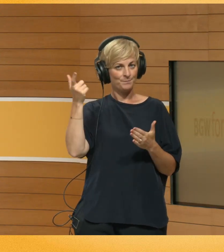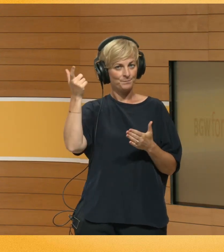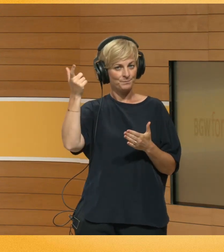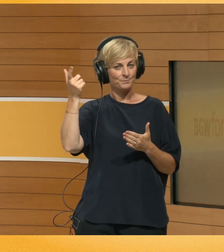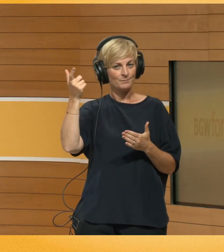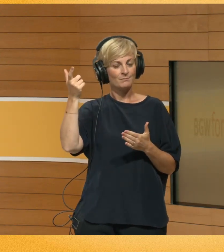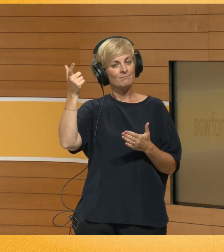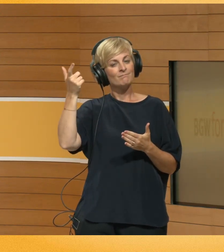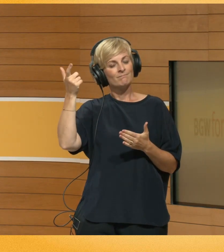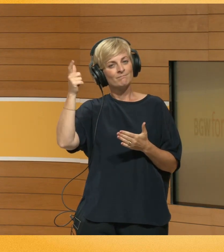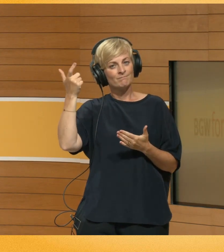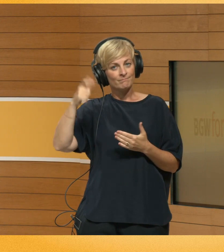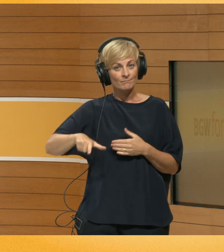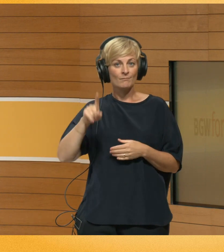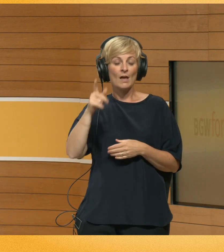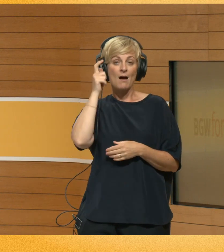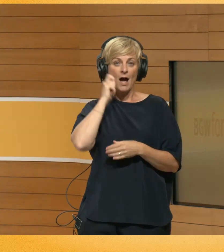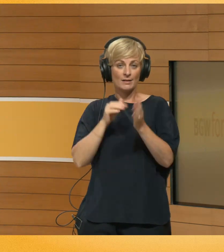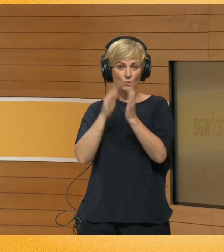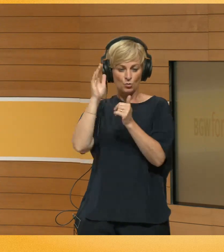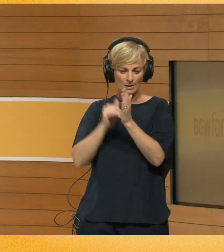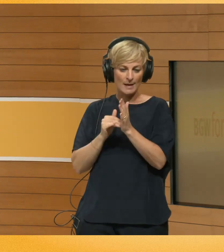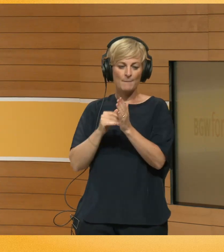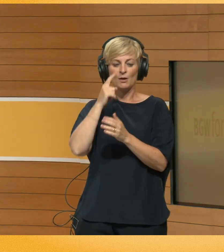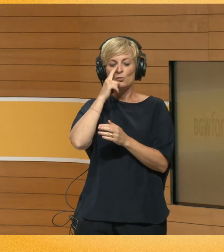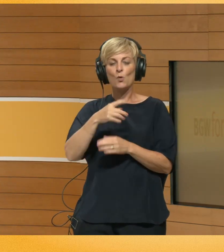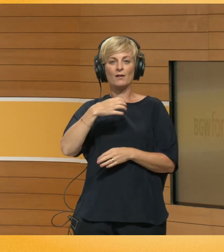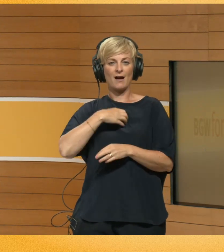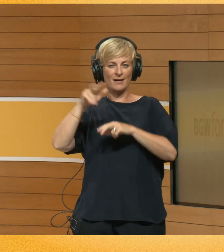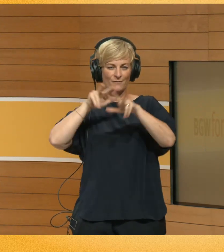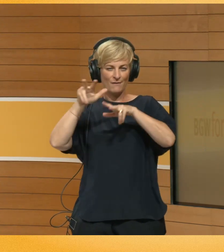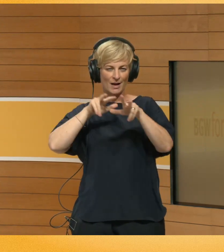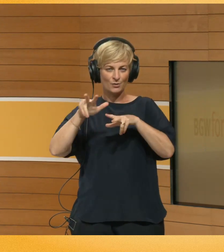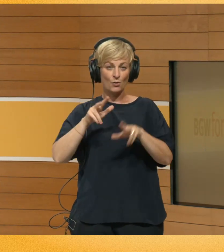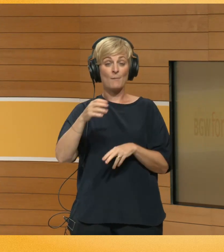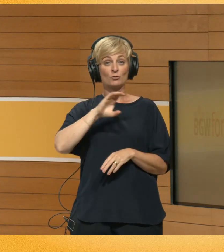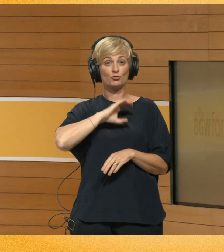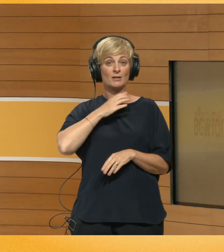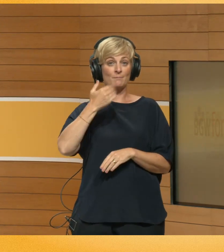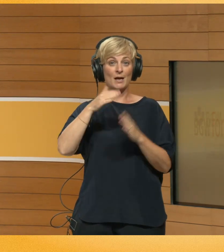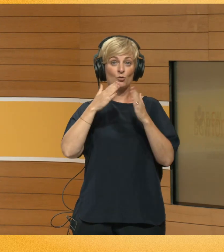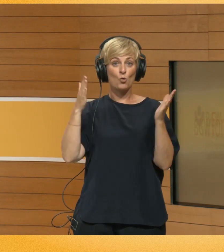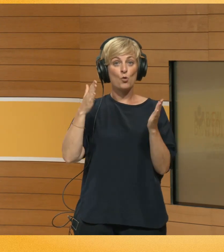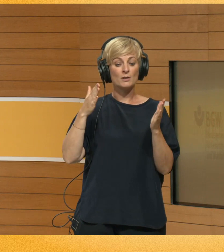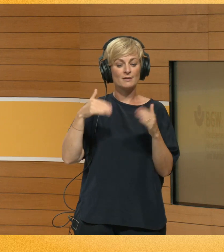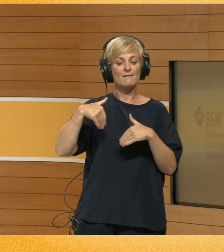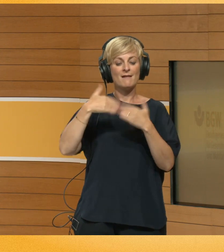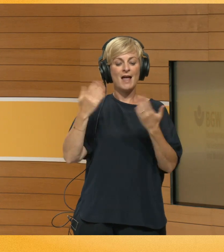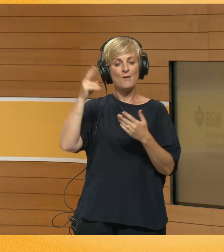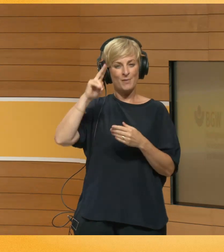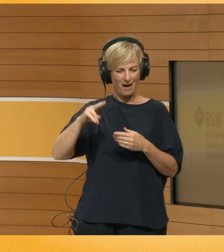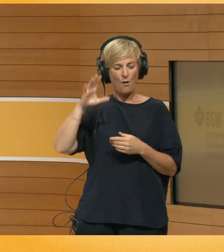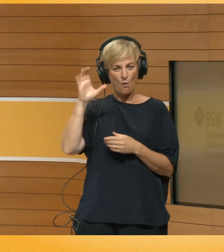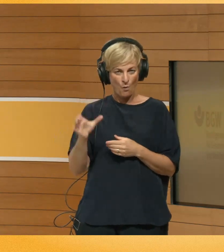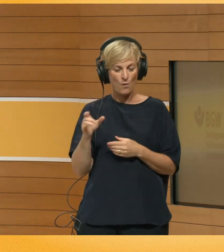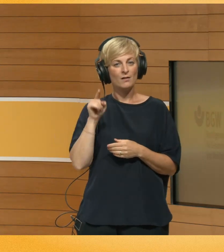basically managing disease. The opportunity is on the right-hand side, where we can develop the likes of social prescribing and new programs in the